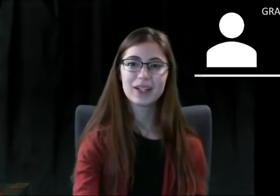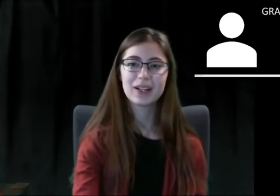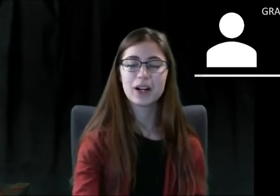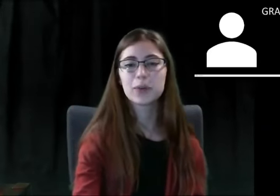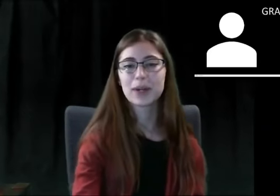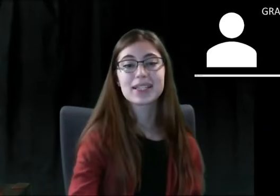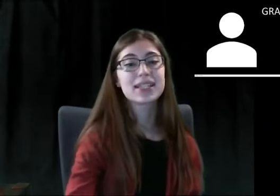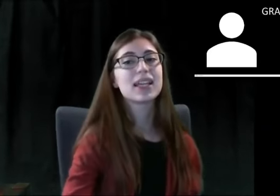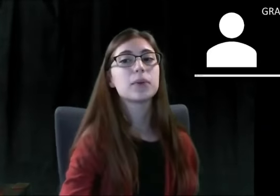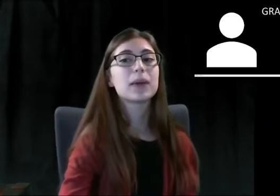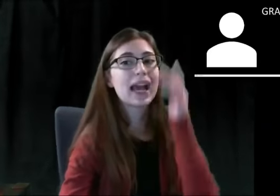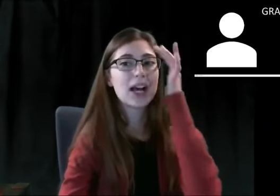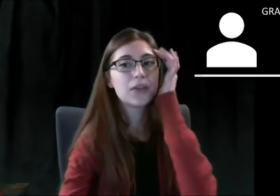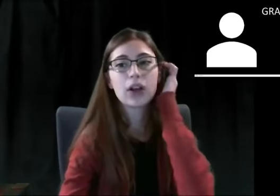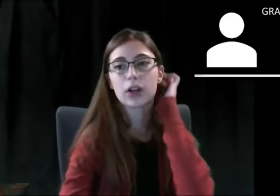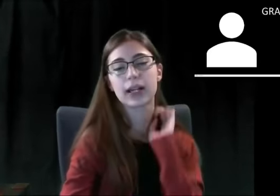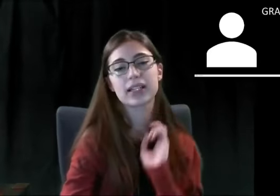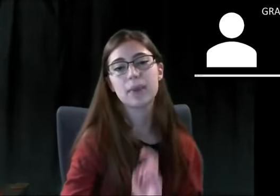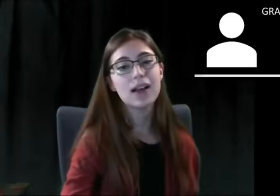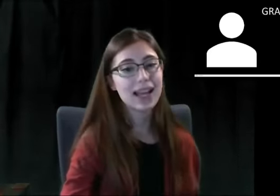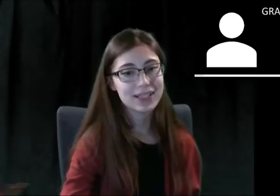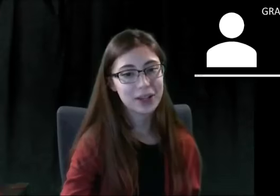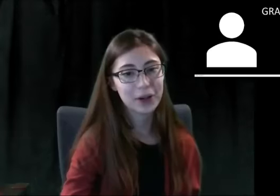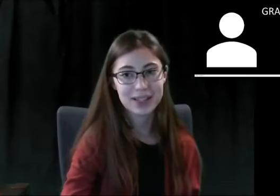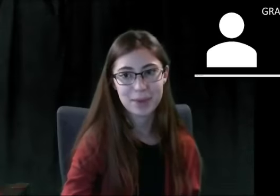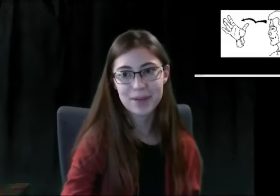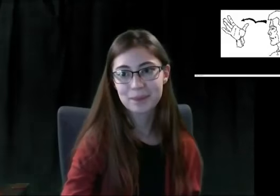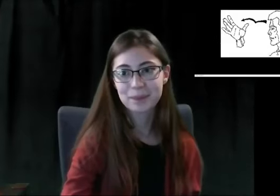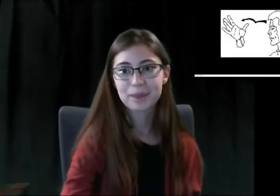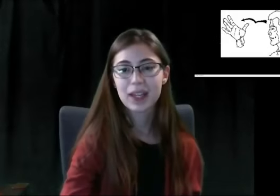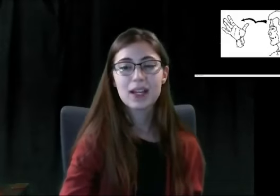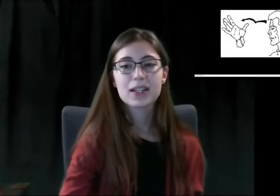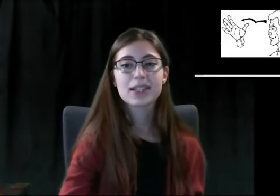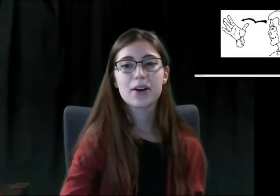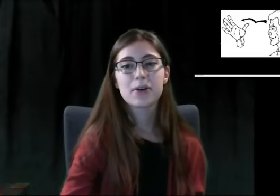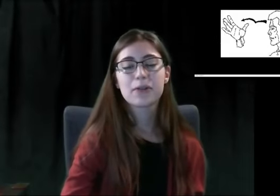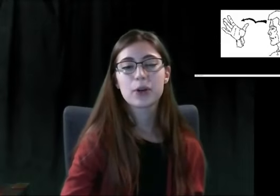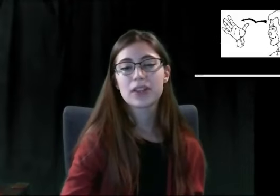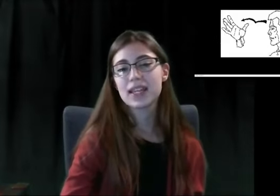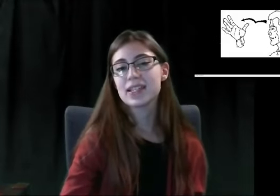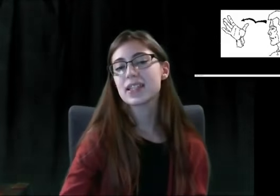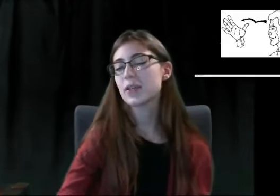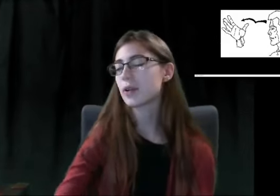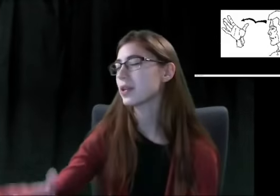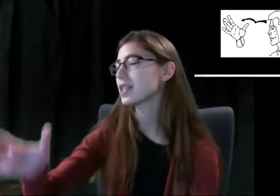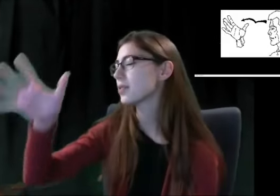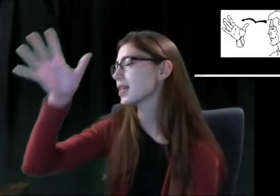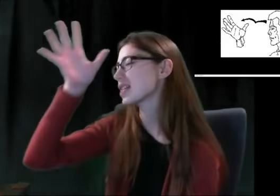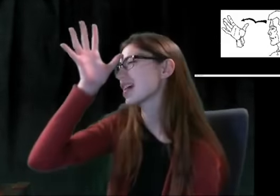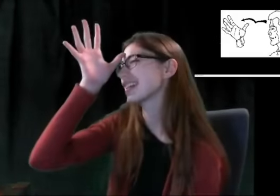All right, then we have grandpa and grandma. So for these, you are going to do it like